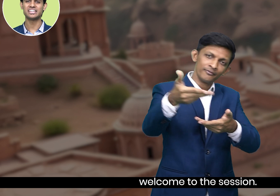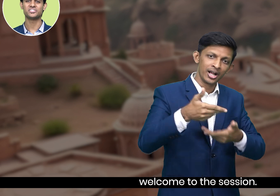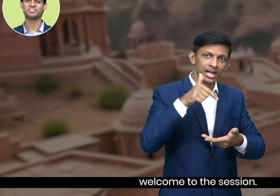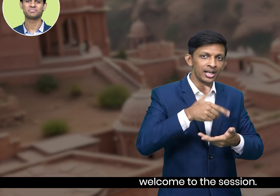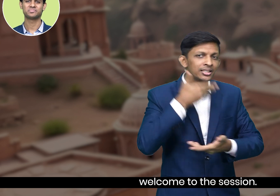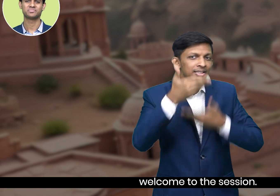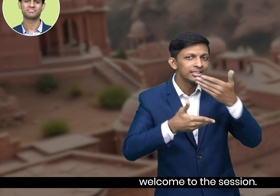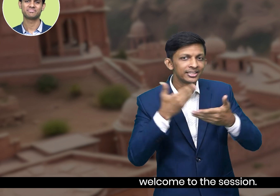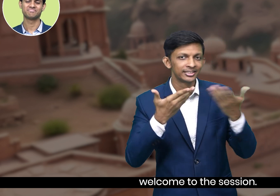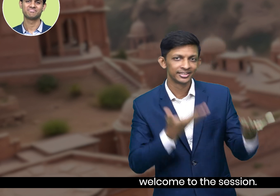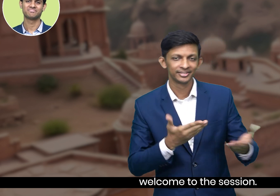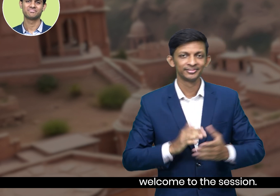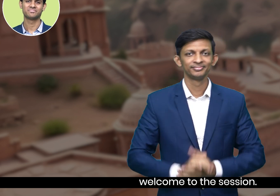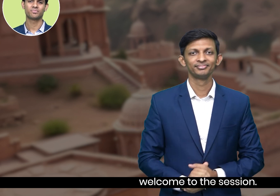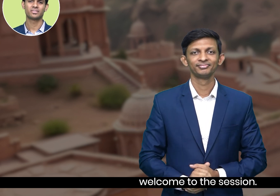to the session.